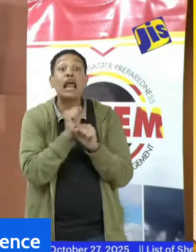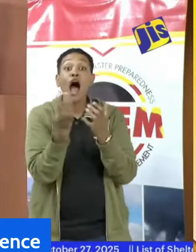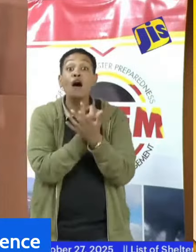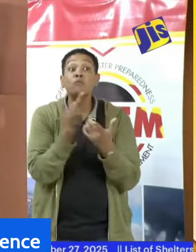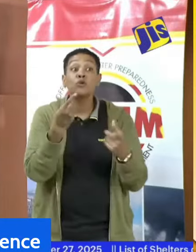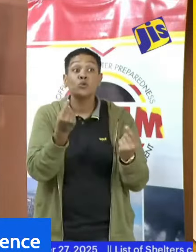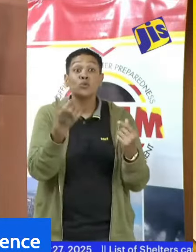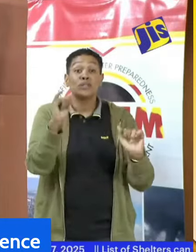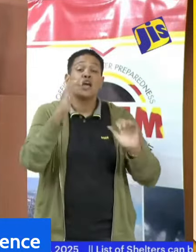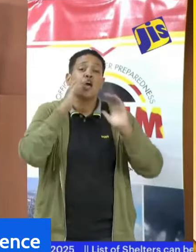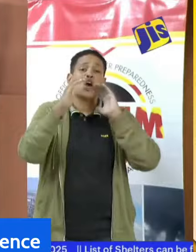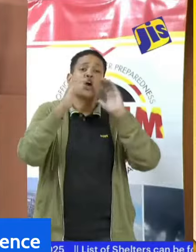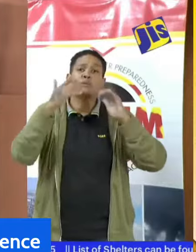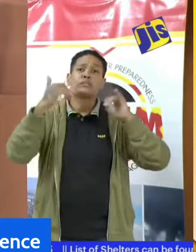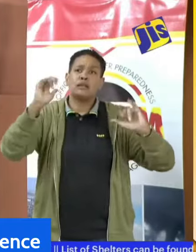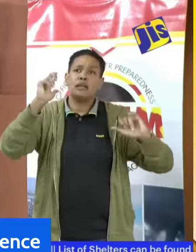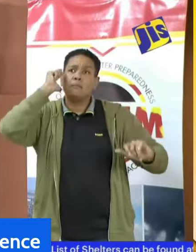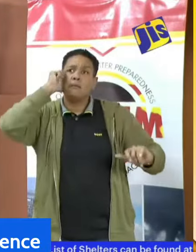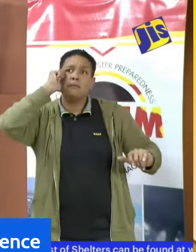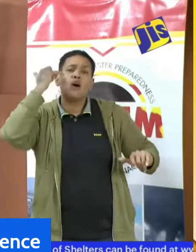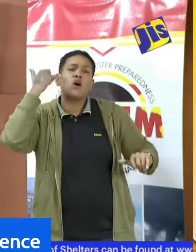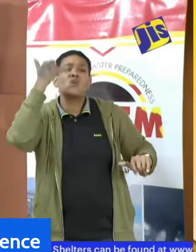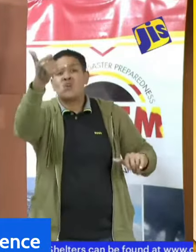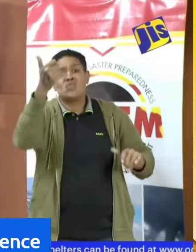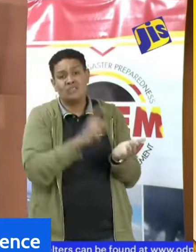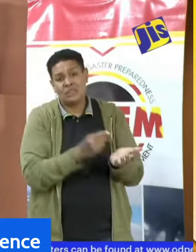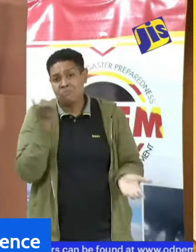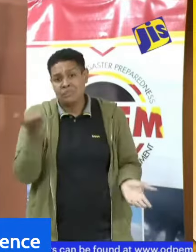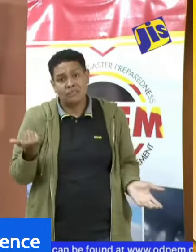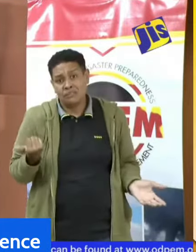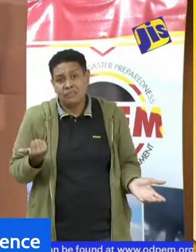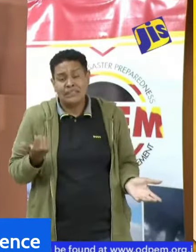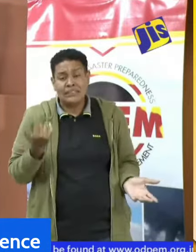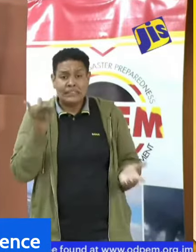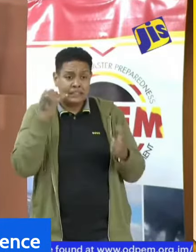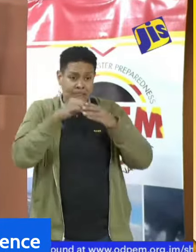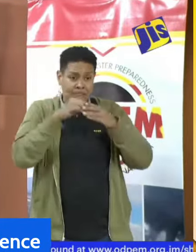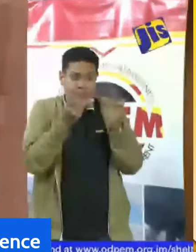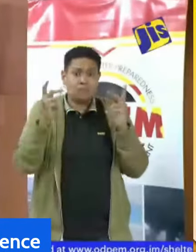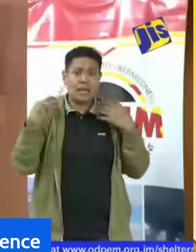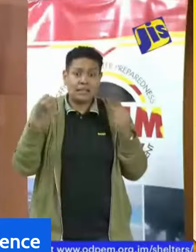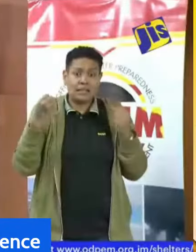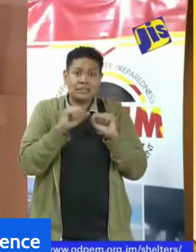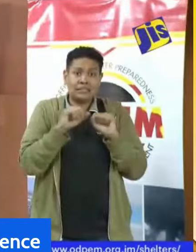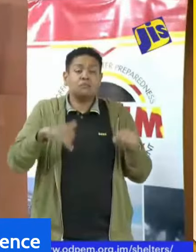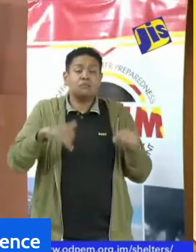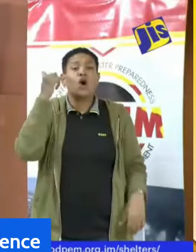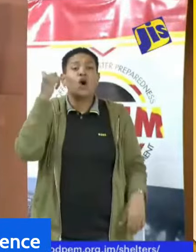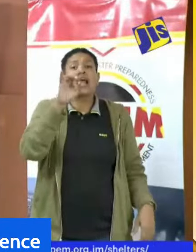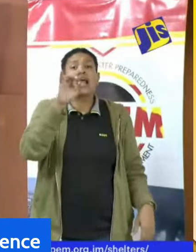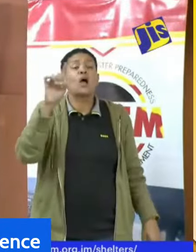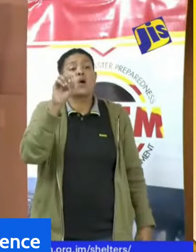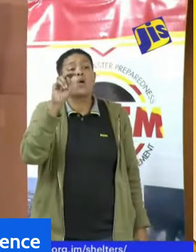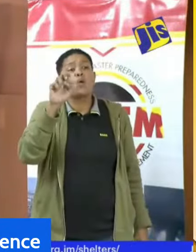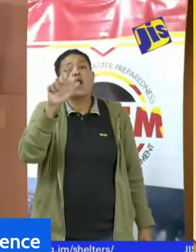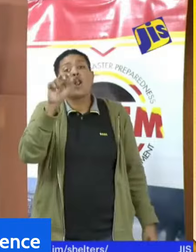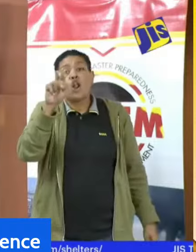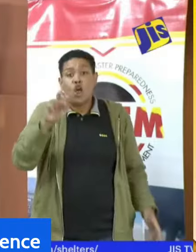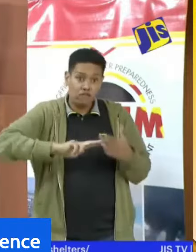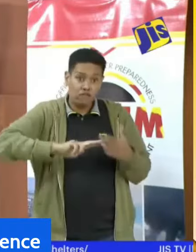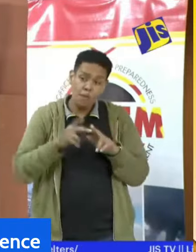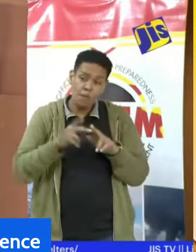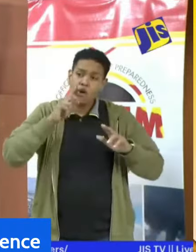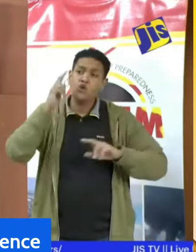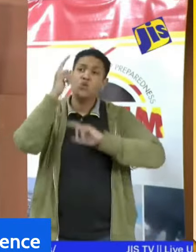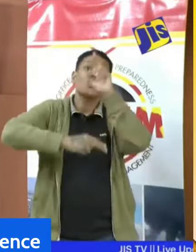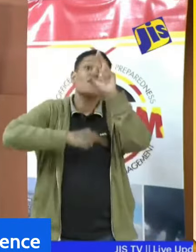do. The communication channels are open. So if it's in the public health system, you can call the 888 One Love number. That's a